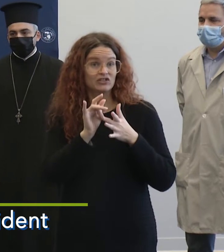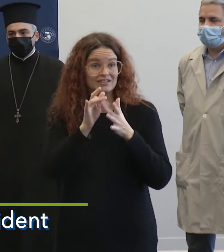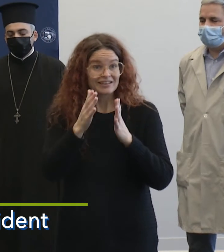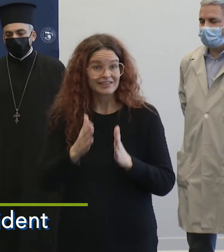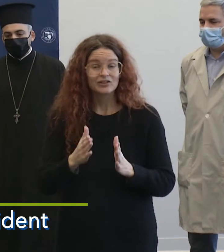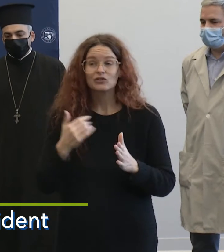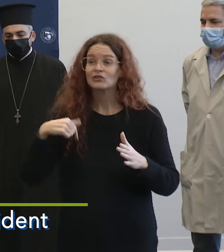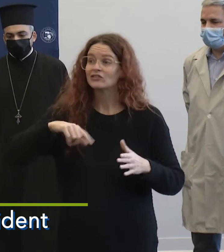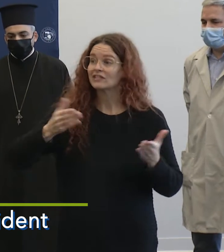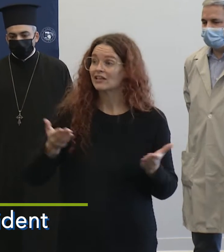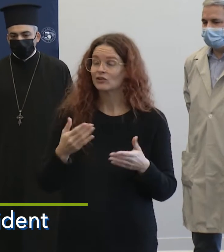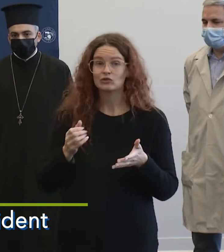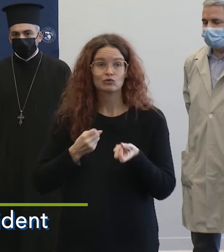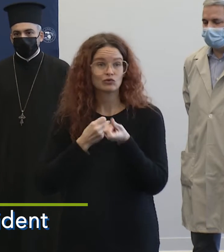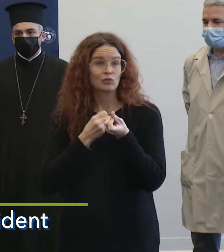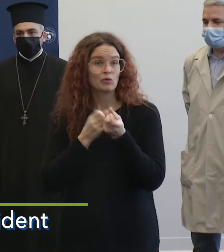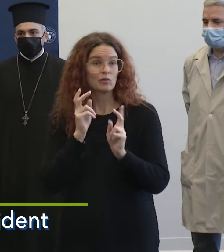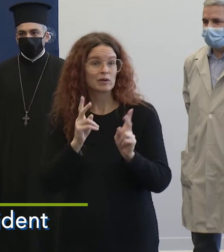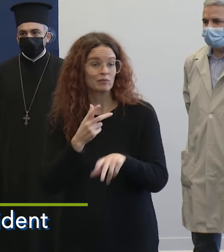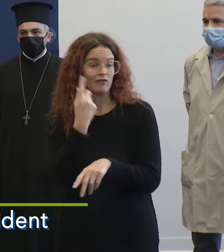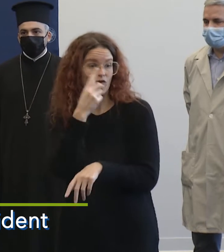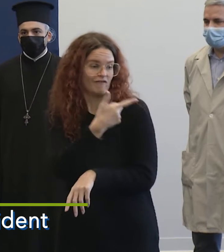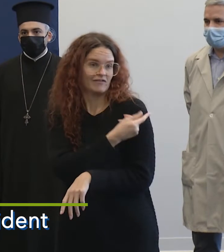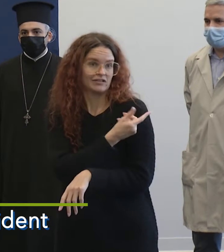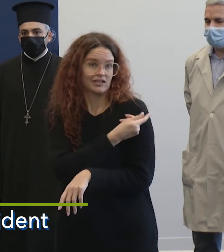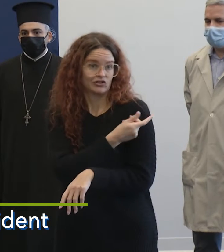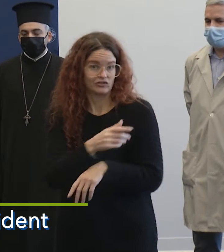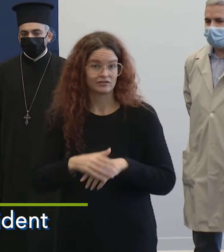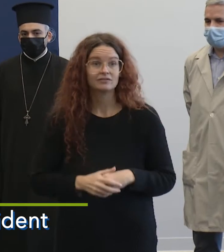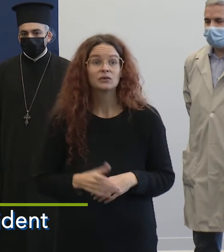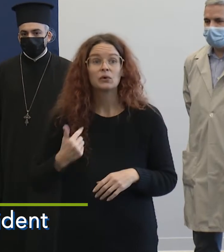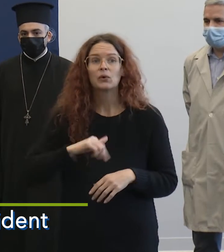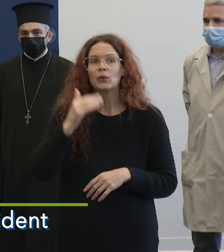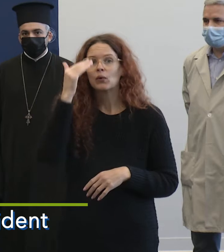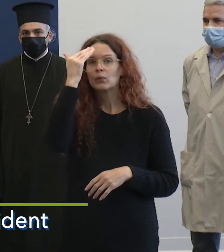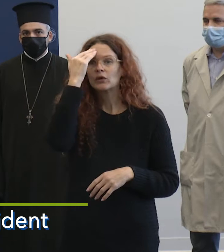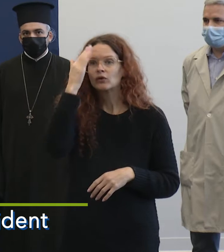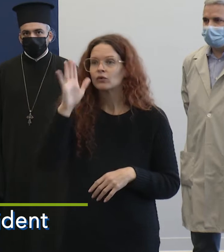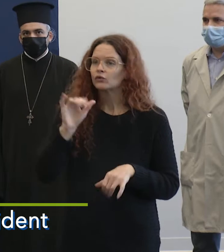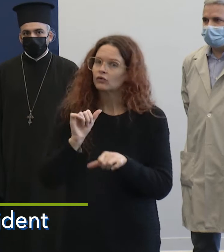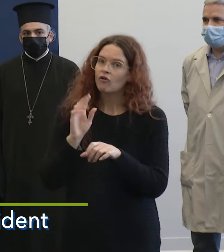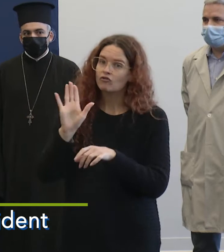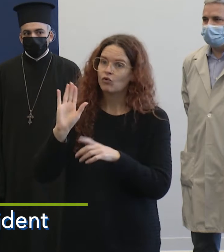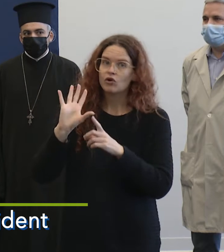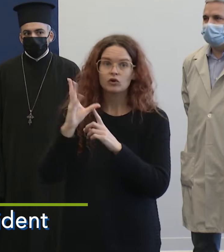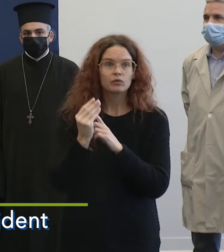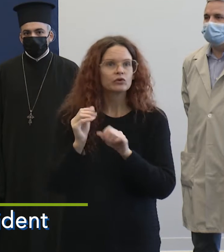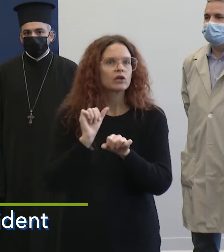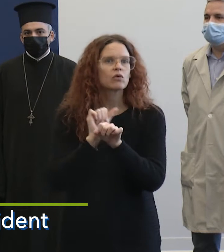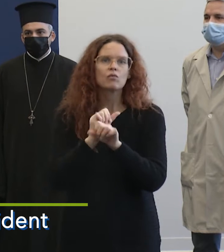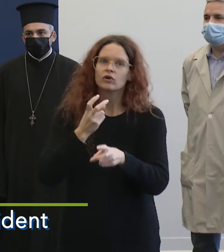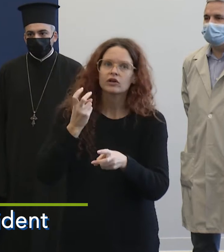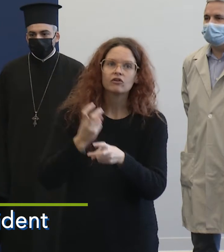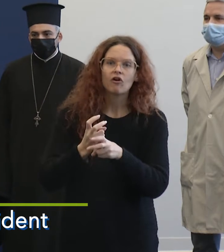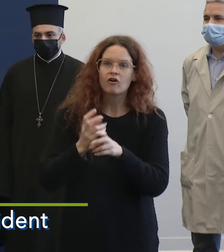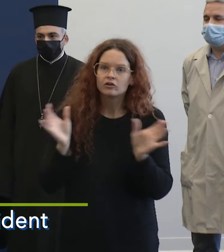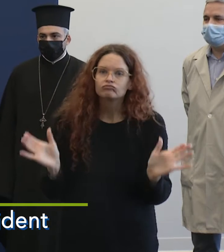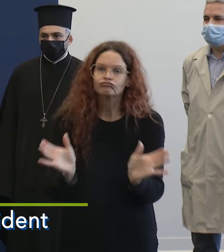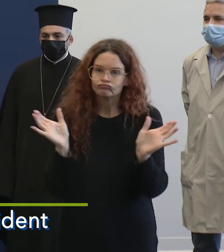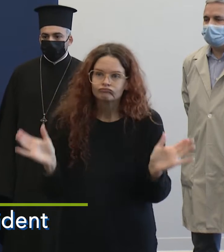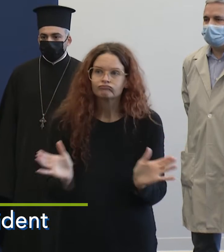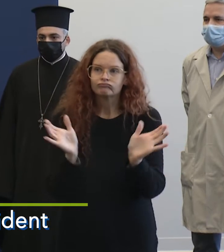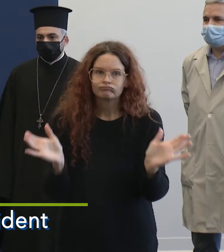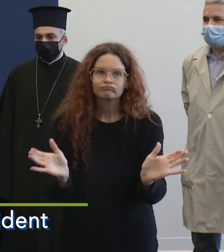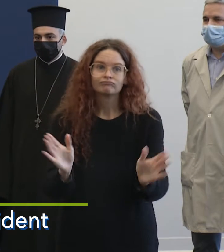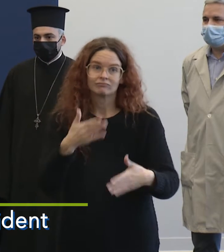efforts to get people vaccinated. We know you're working hard within your communities to encourage others to do the same. Thank